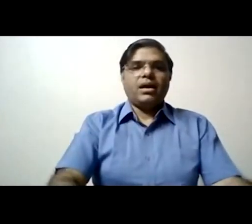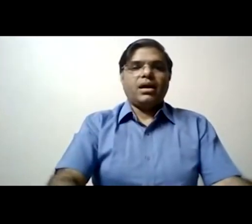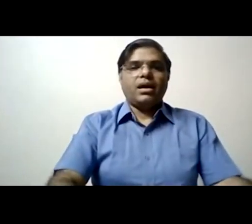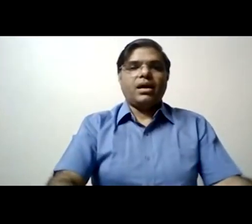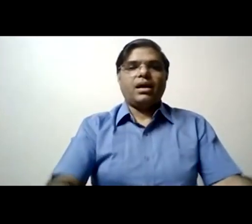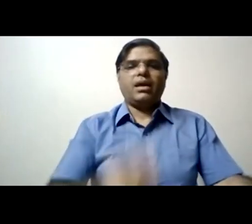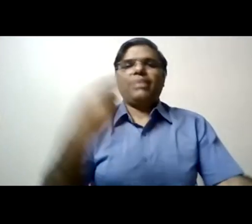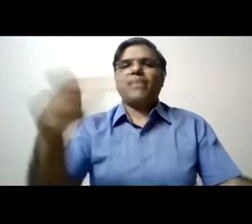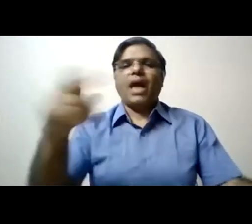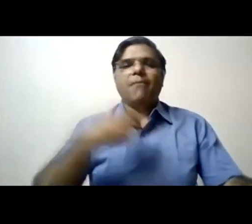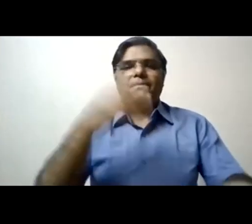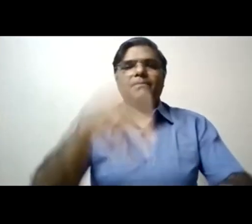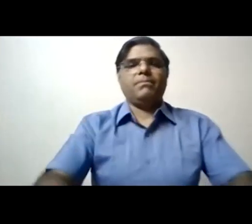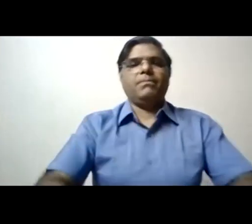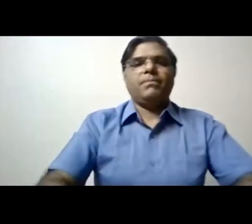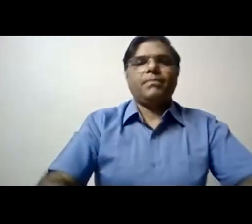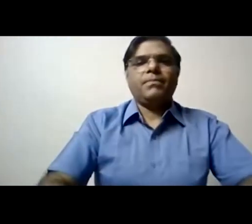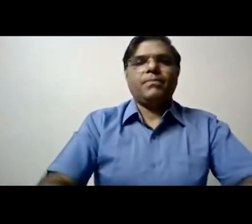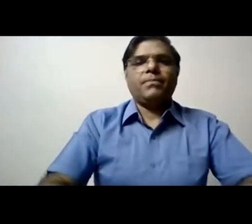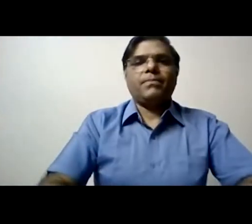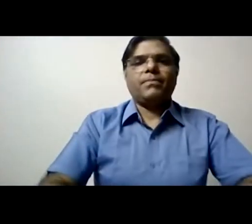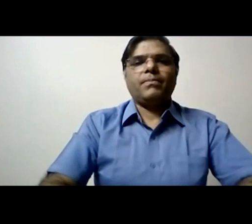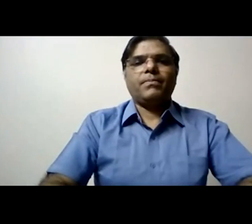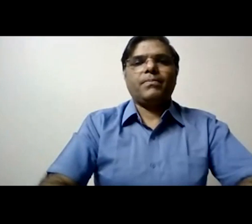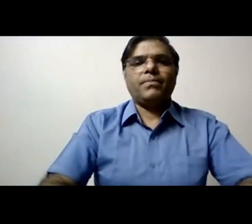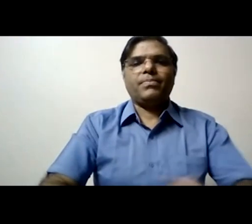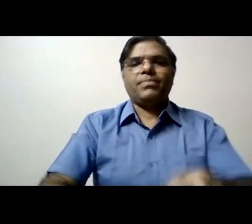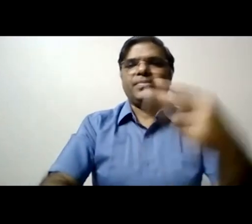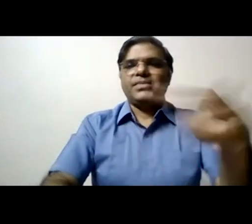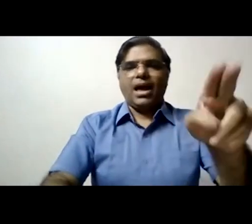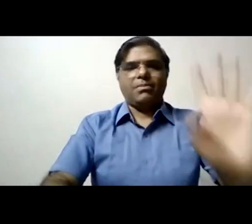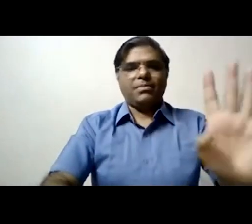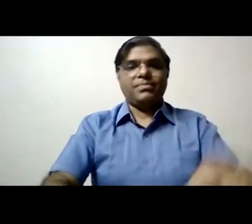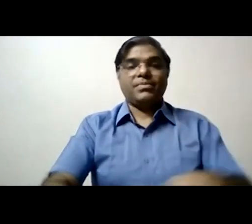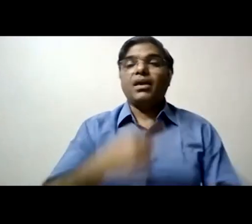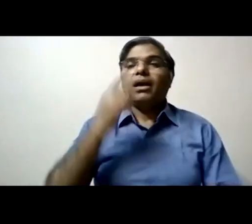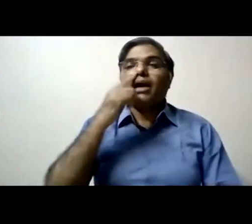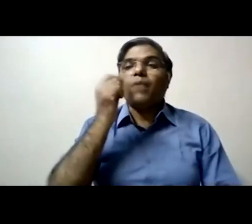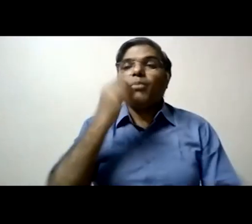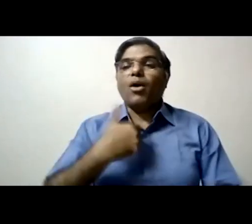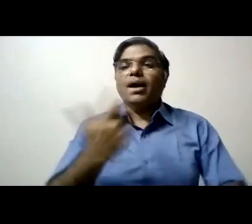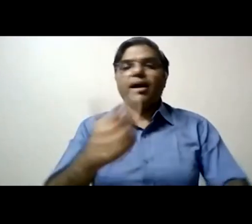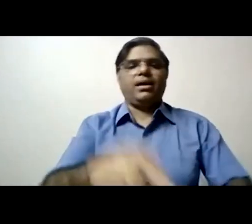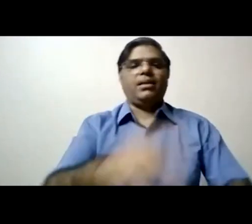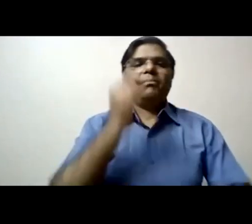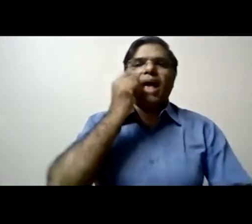So I have put Aadhaar number over there. Then you have to put your name.